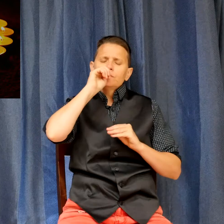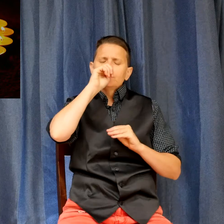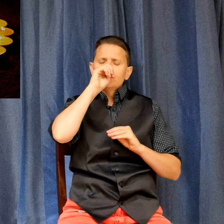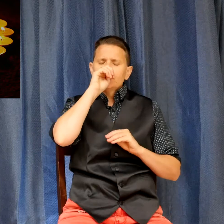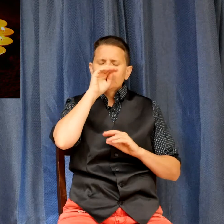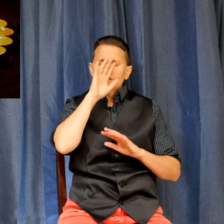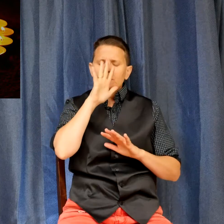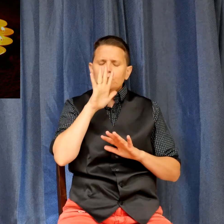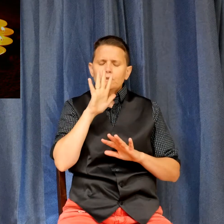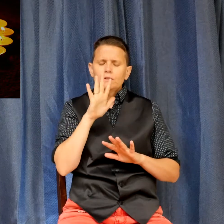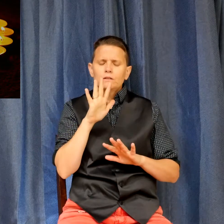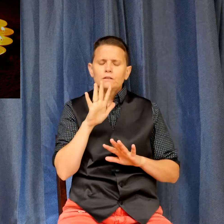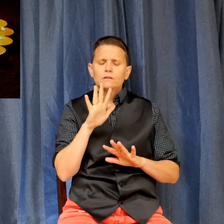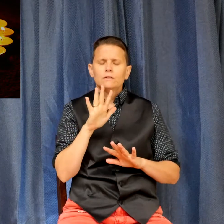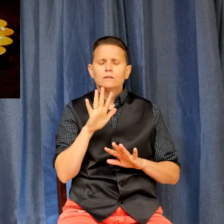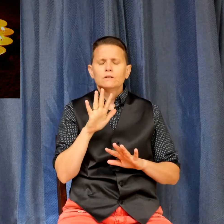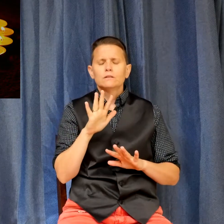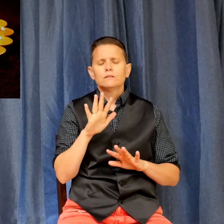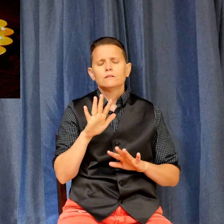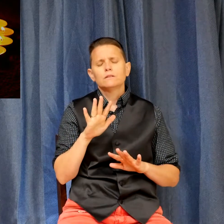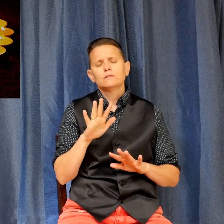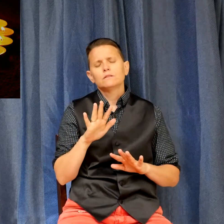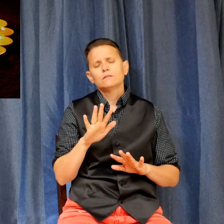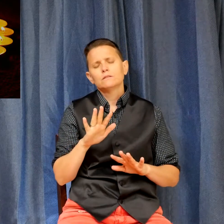and breathing out.